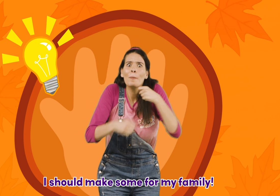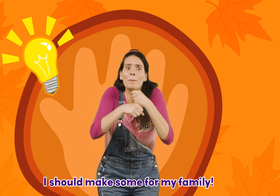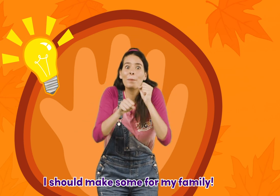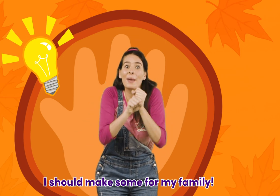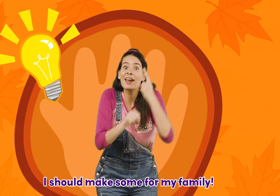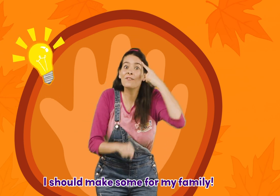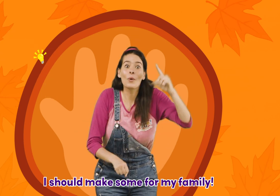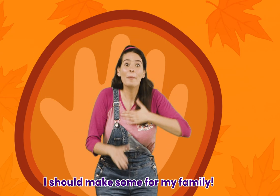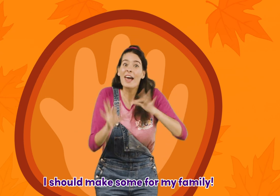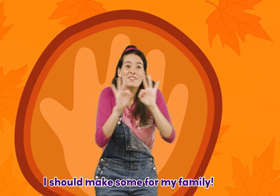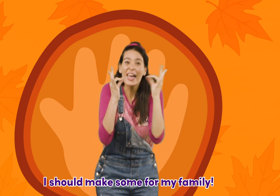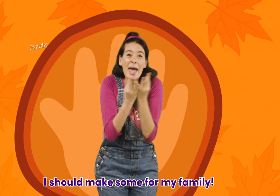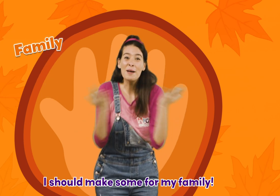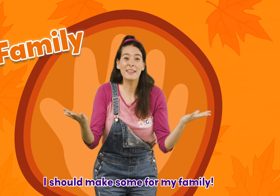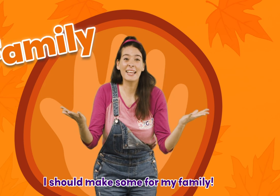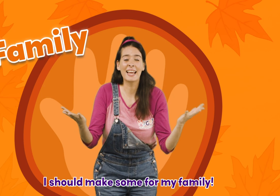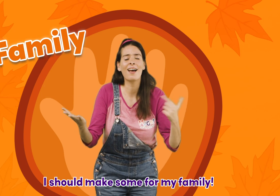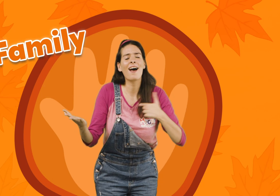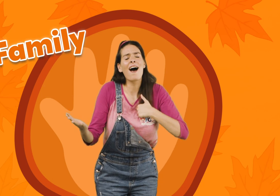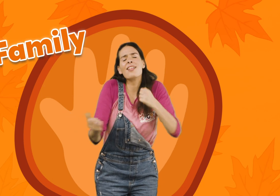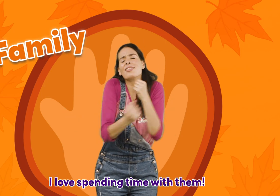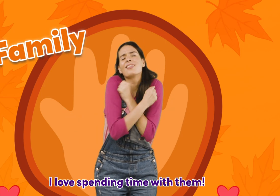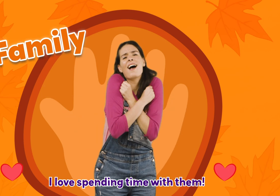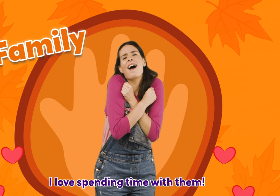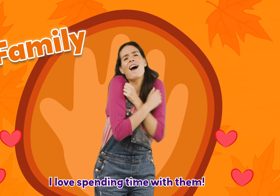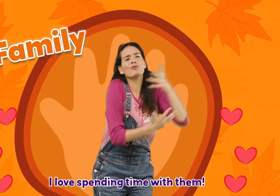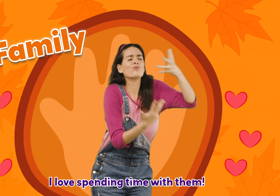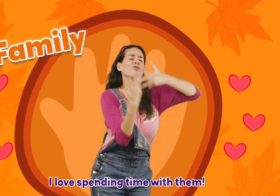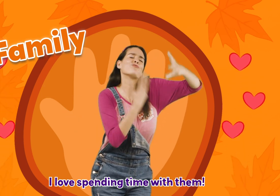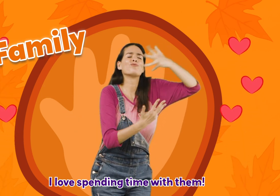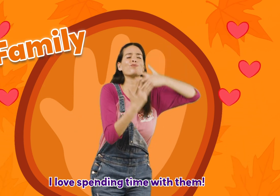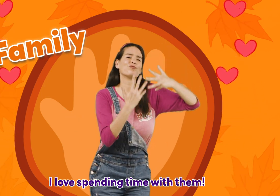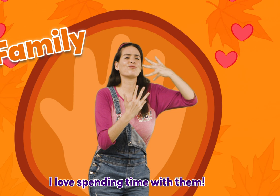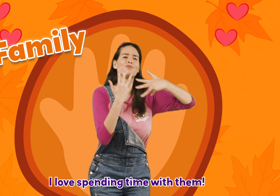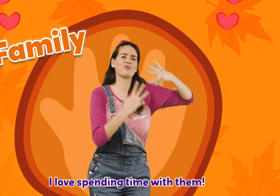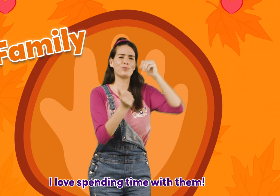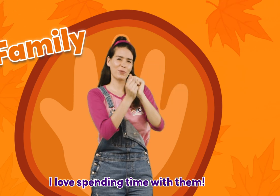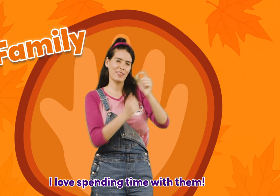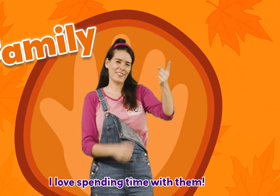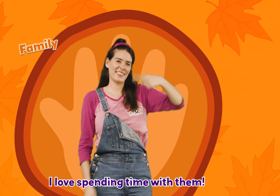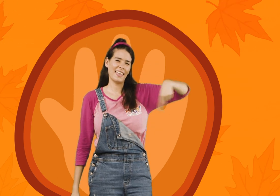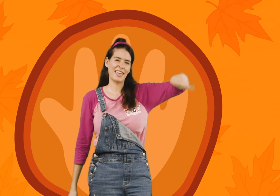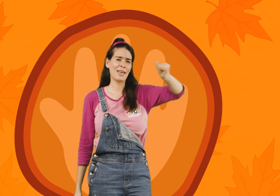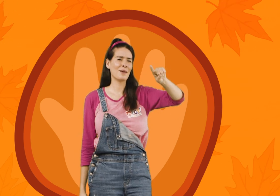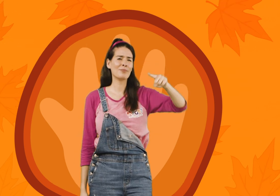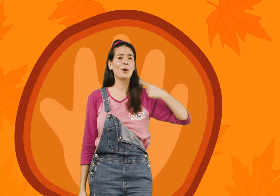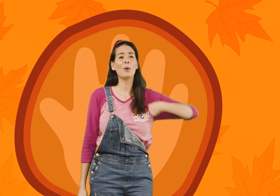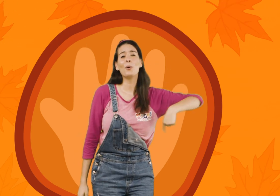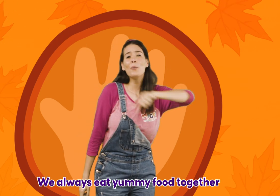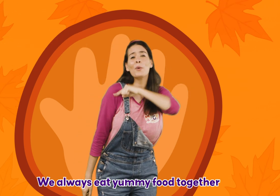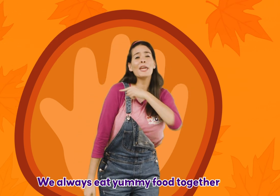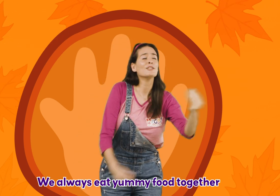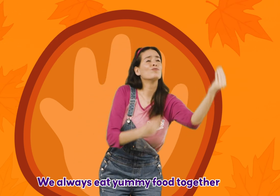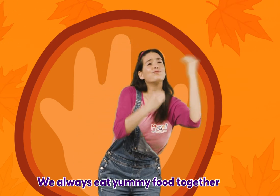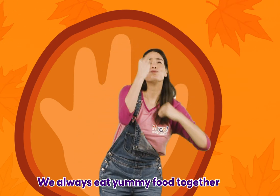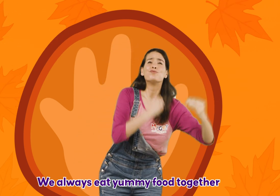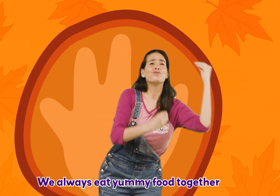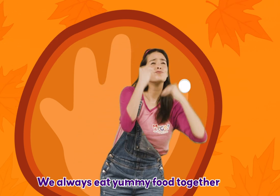I should make some for my family. I love spending time with them. We always